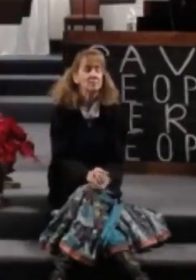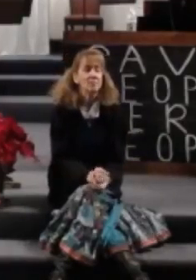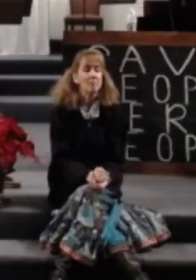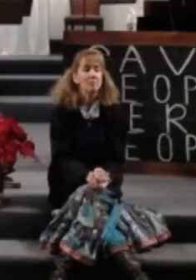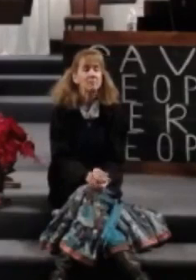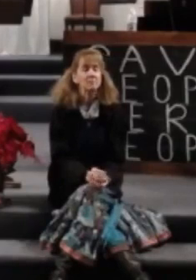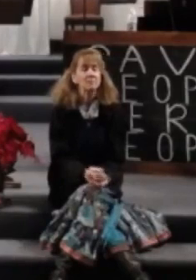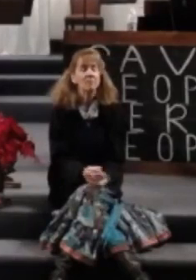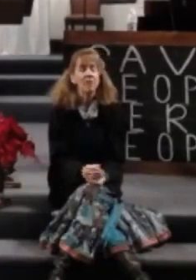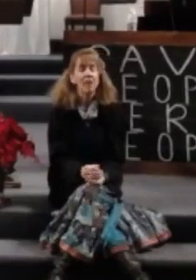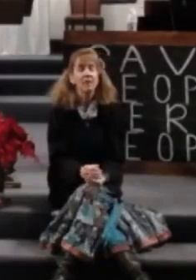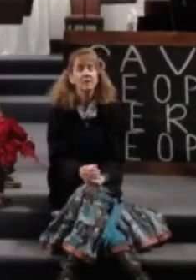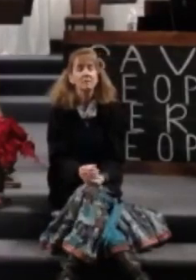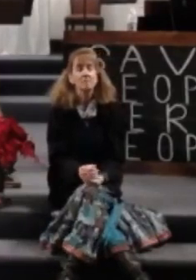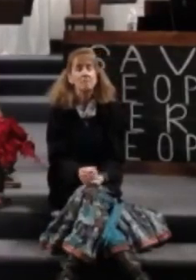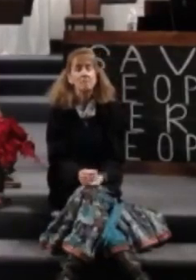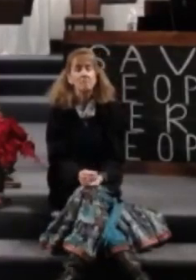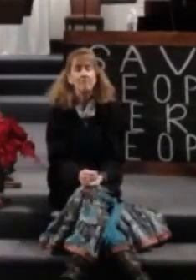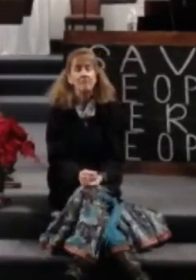14.